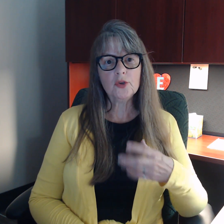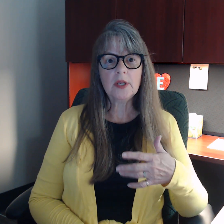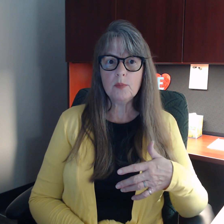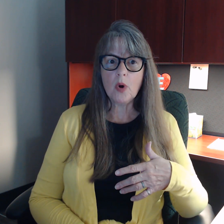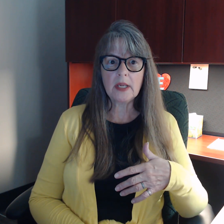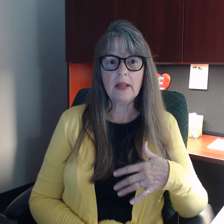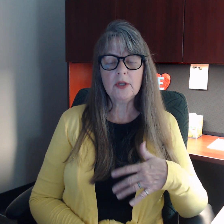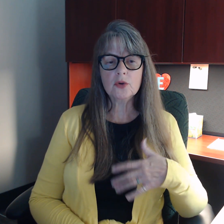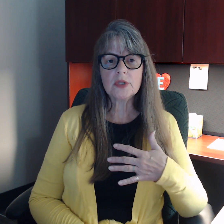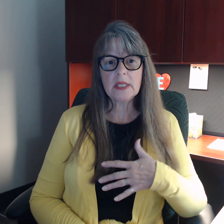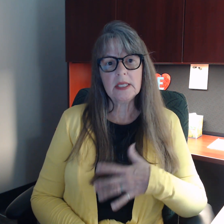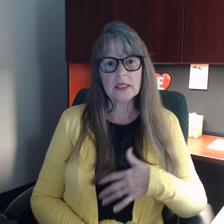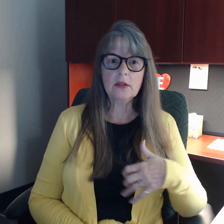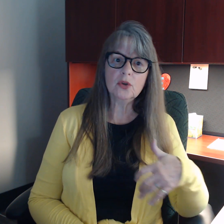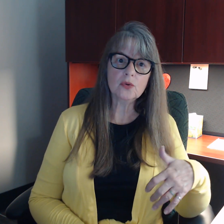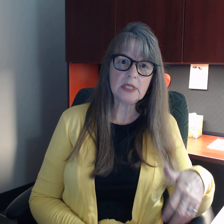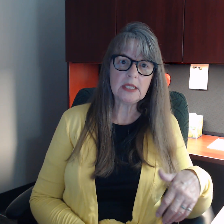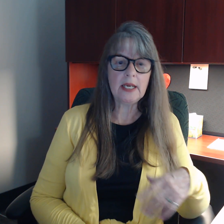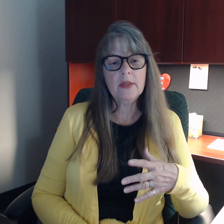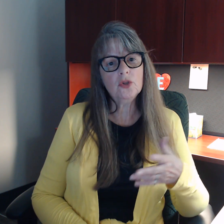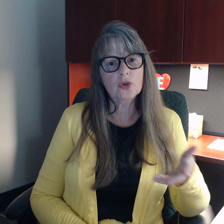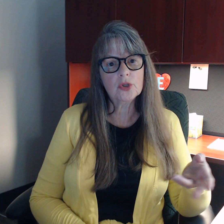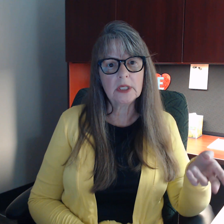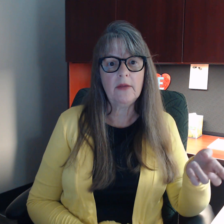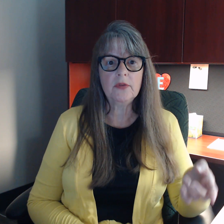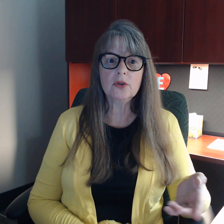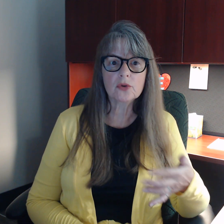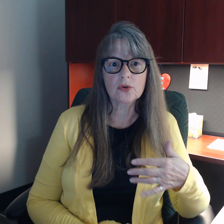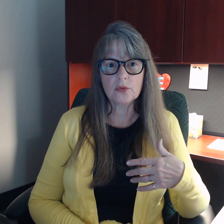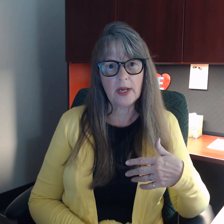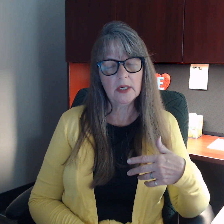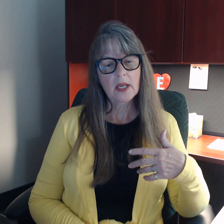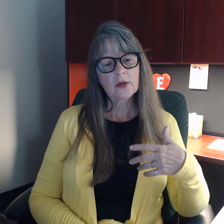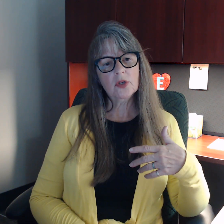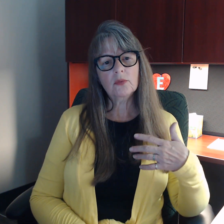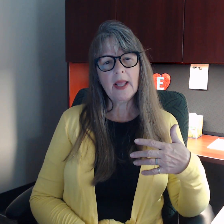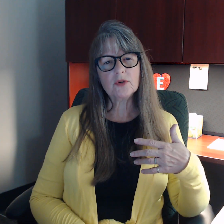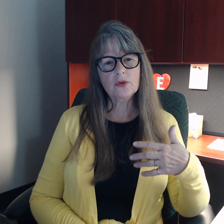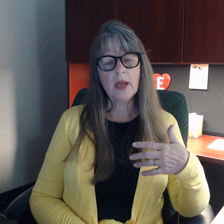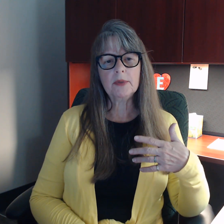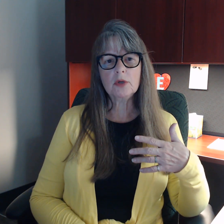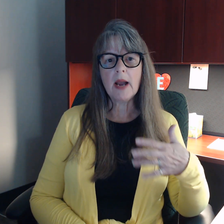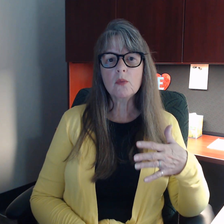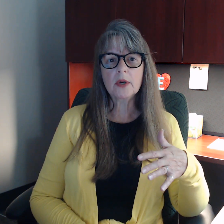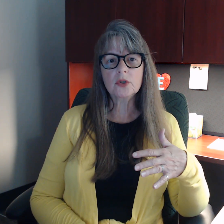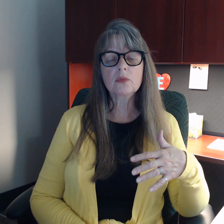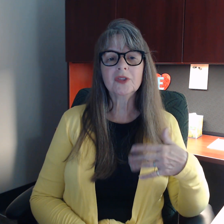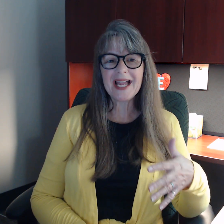keep walking, and then you'll see this, and then you'll see that, and then you turn to the left, and then you'll turn to the right. So you don't really have to do that, but you might want to do